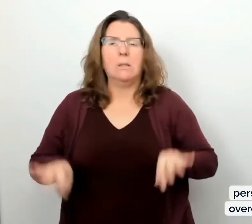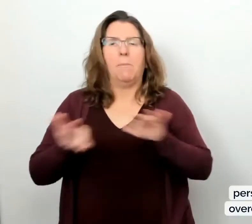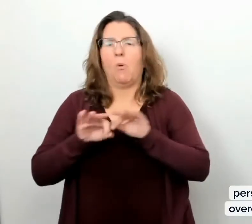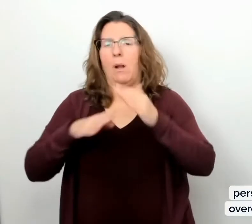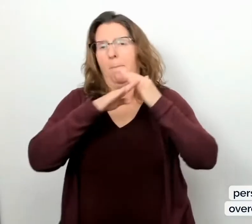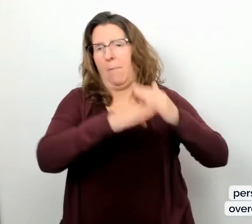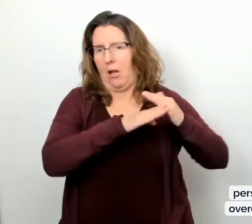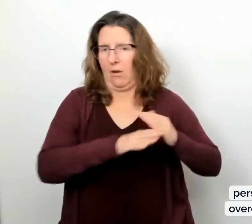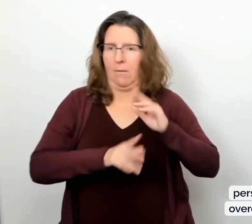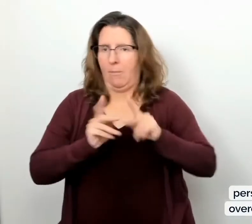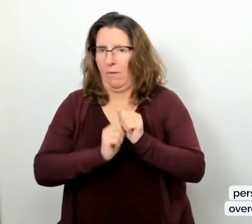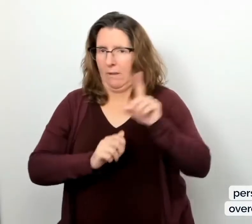easiest barriers to resolve.